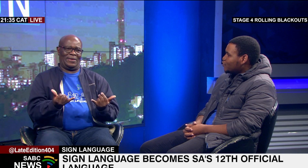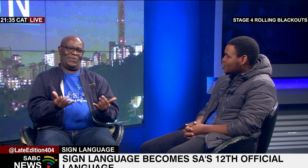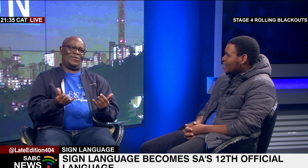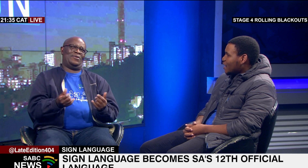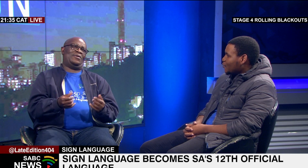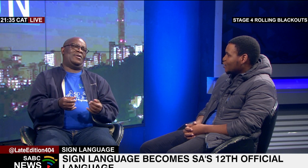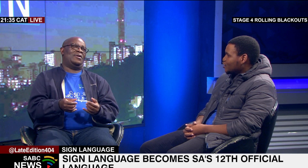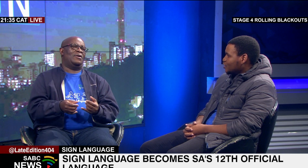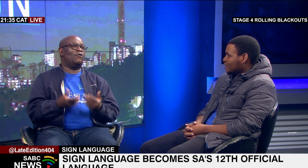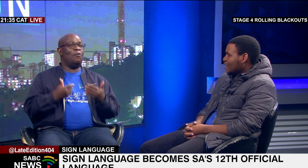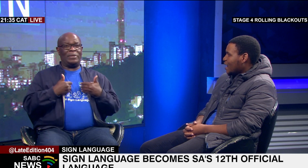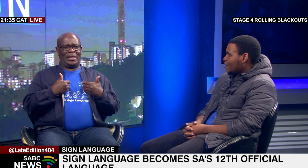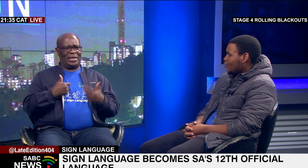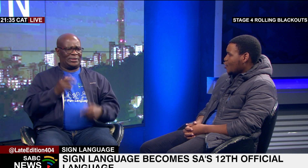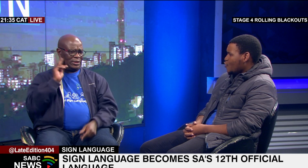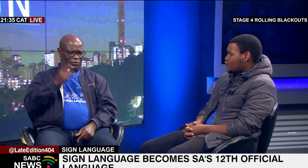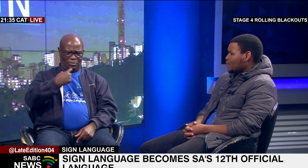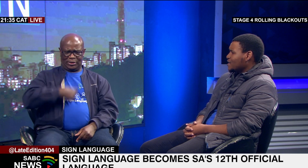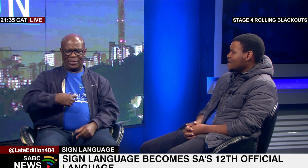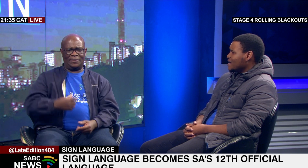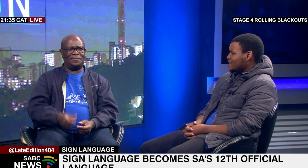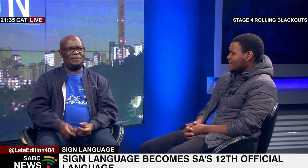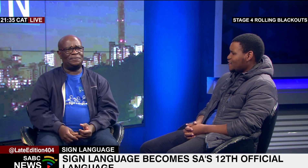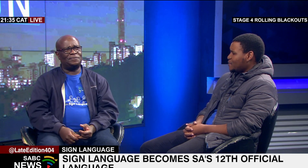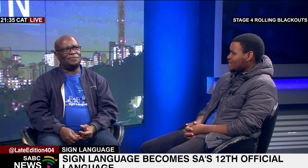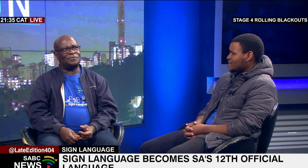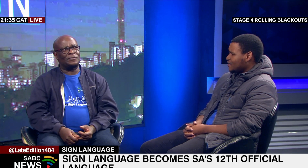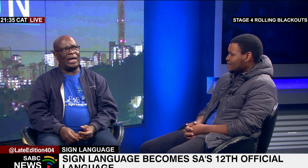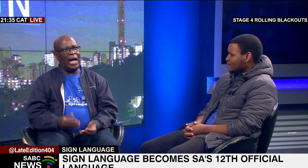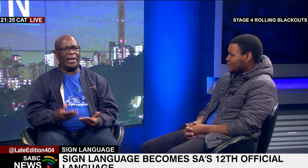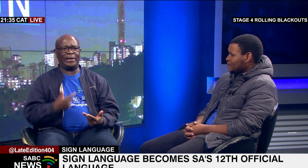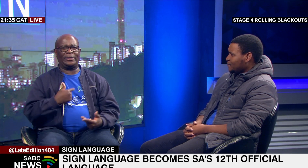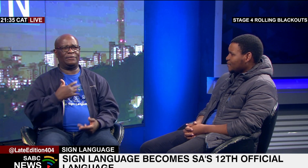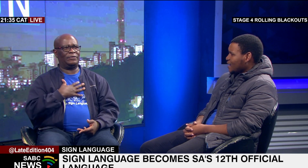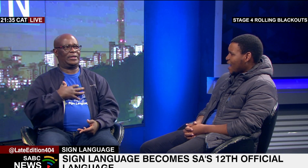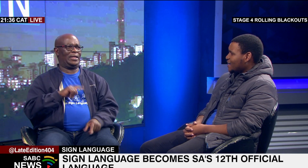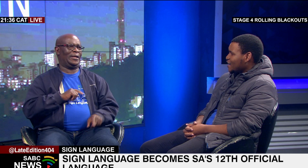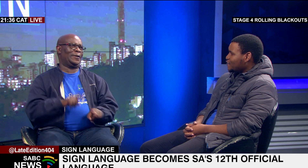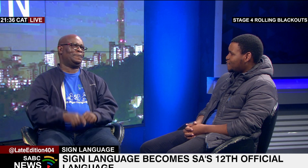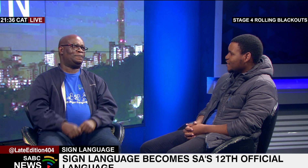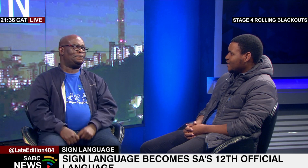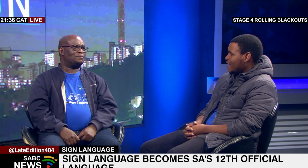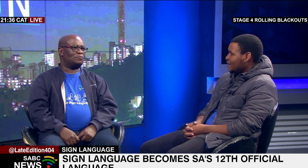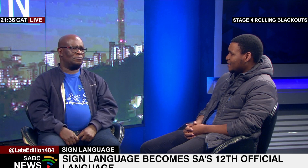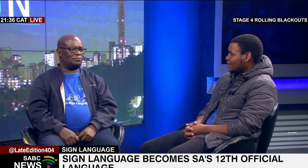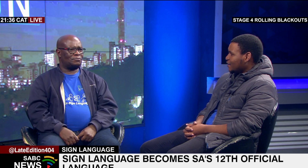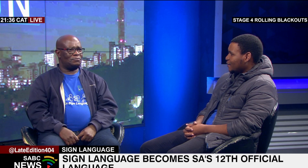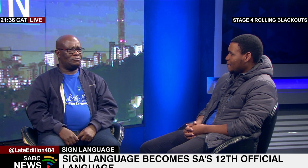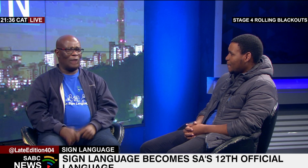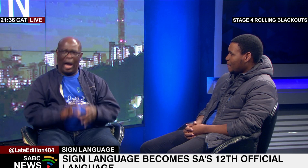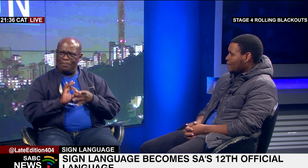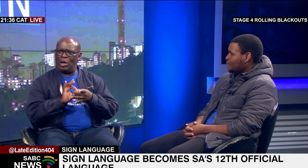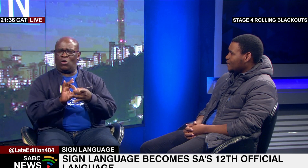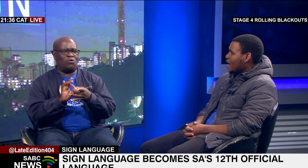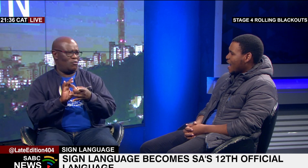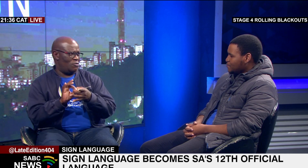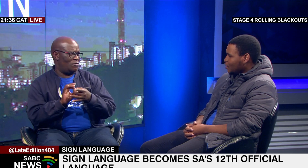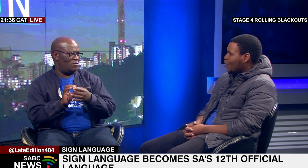official language now, for me as a deaf person, I can feel like I